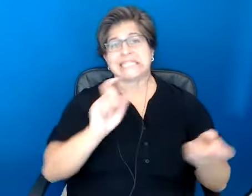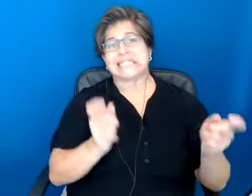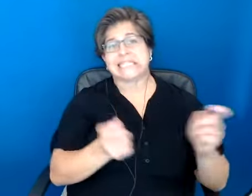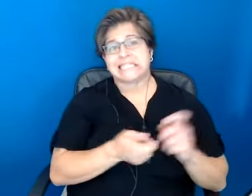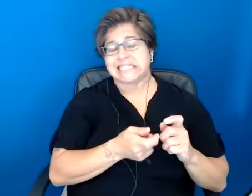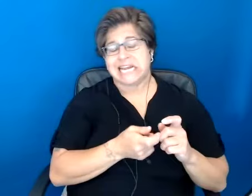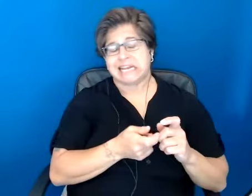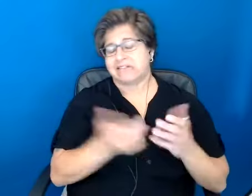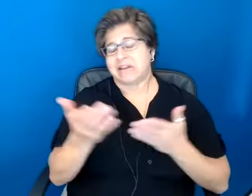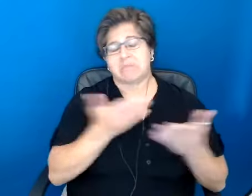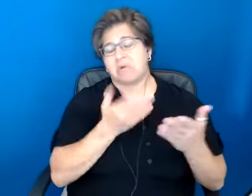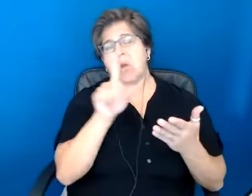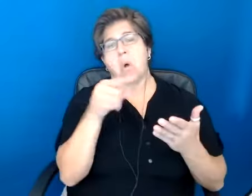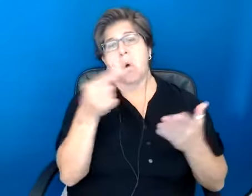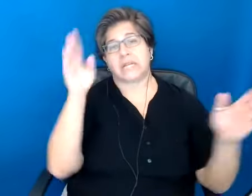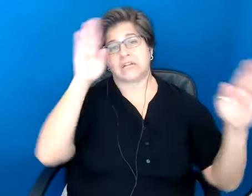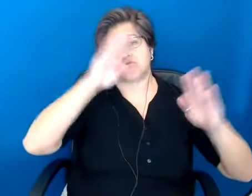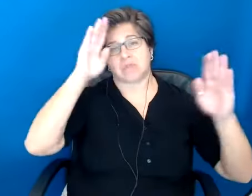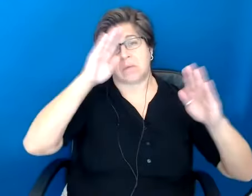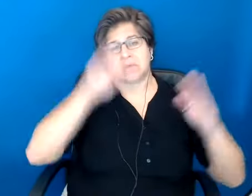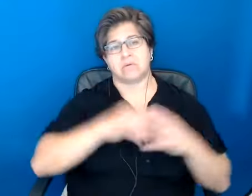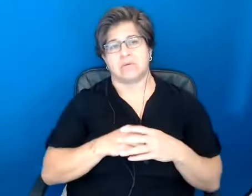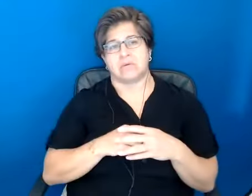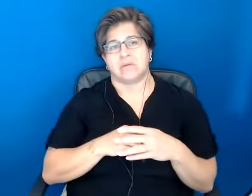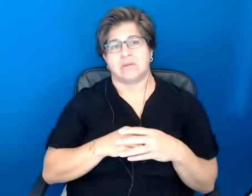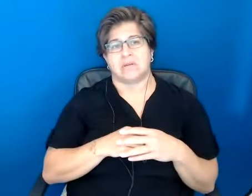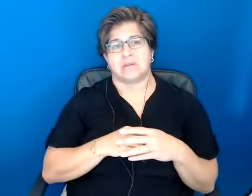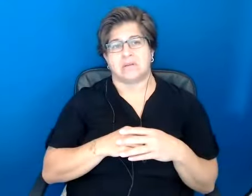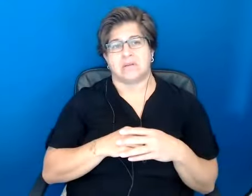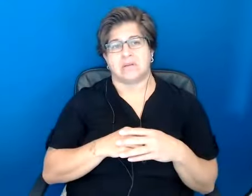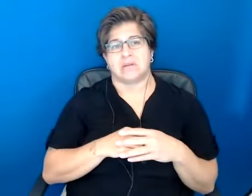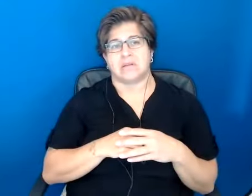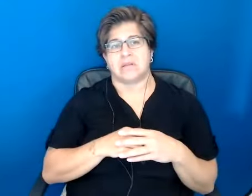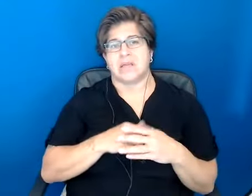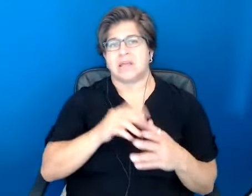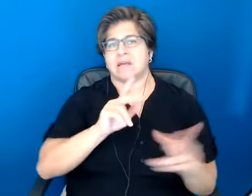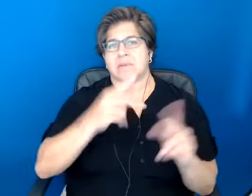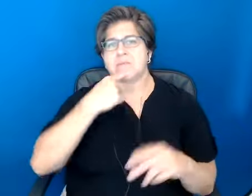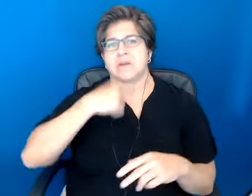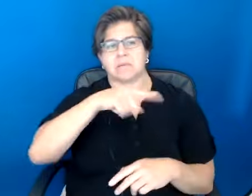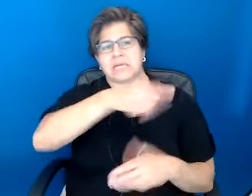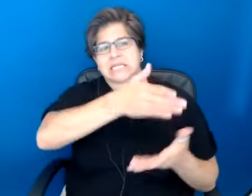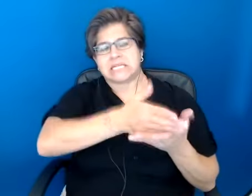about alcoholism, didn't understand alcoholism. Knew when my husband drank, he changed, and it brought nothing but